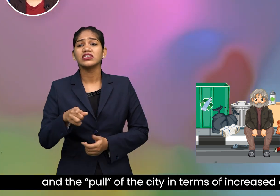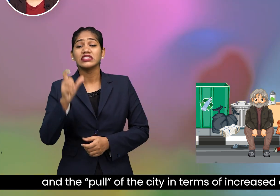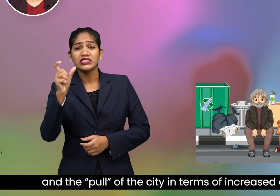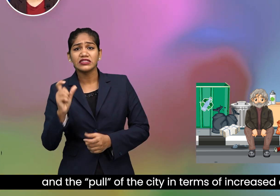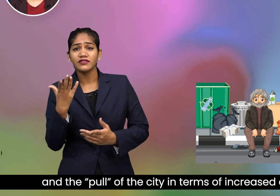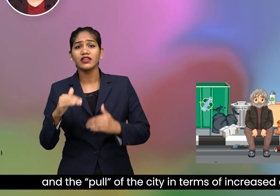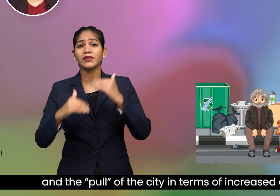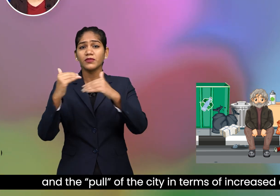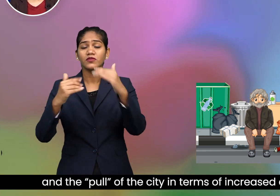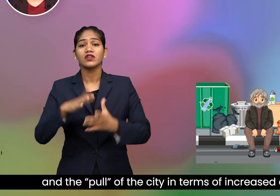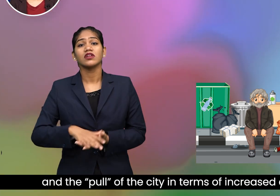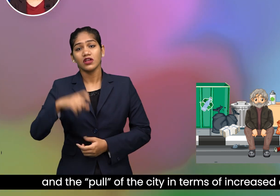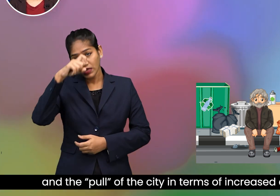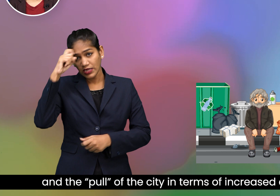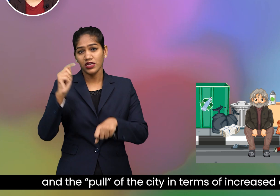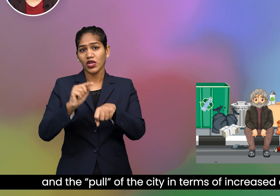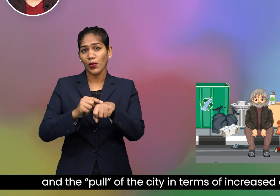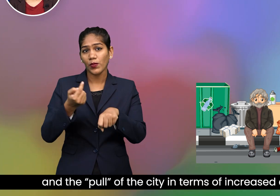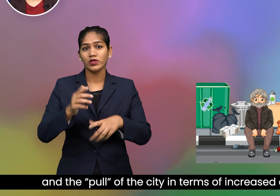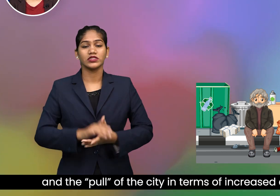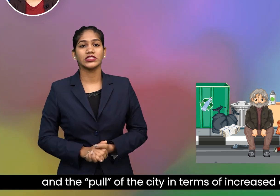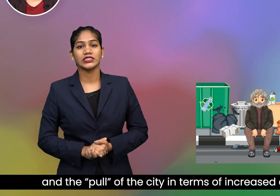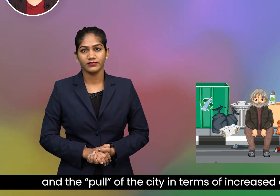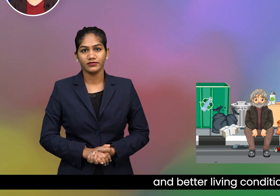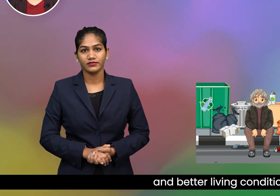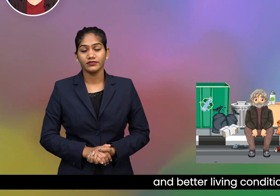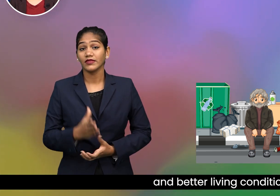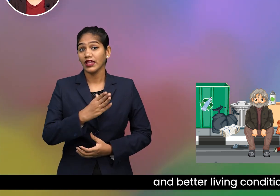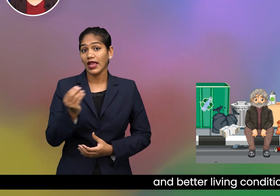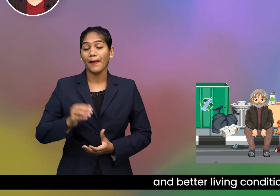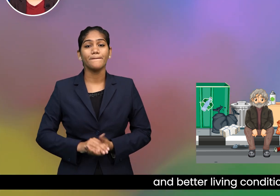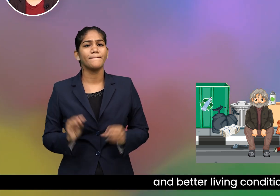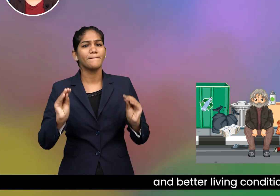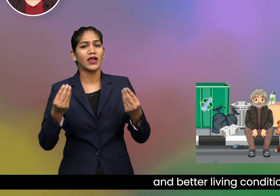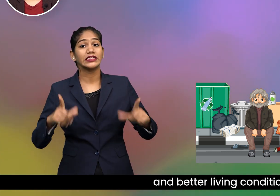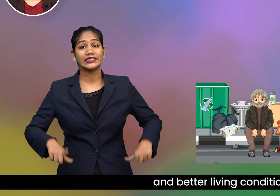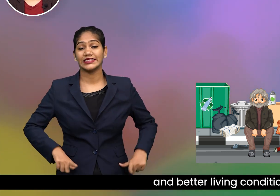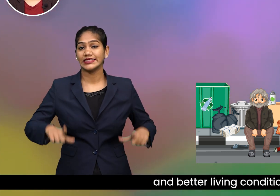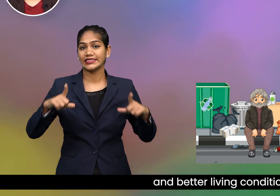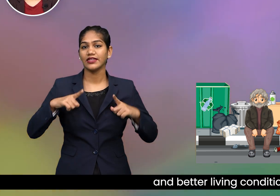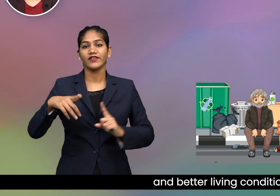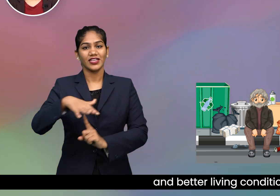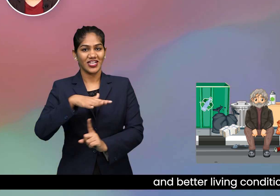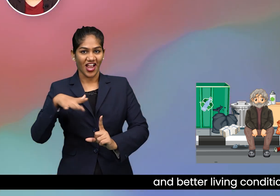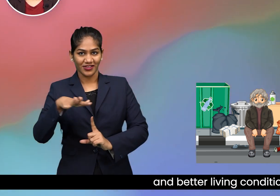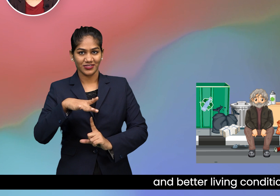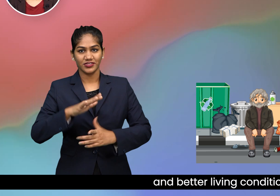of increased employment opportunities and better living conditions.